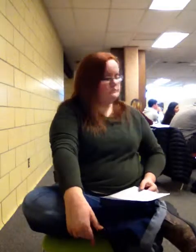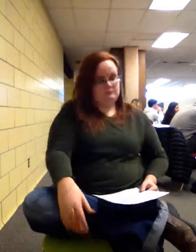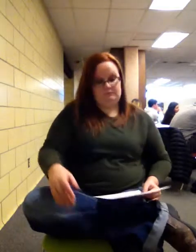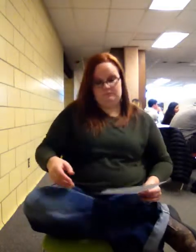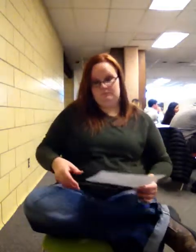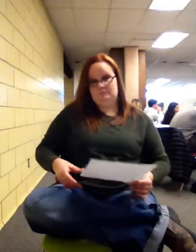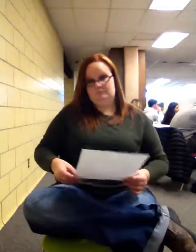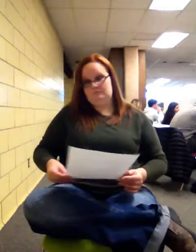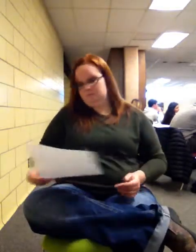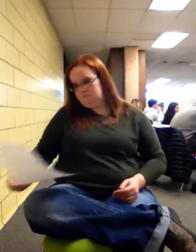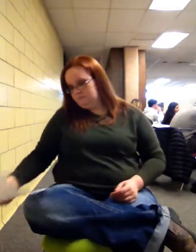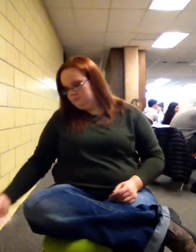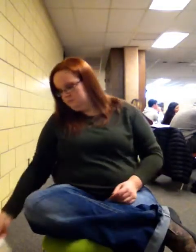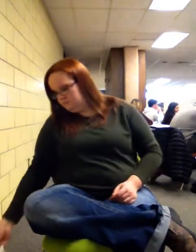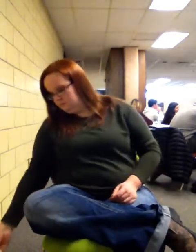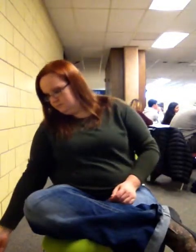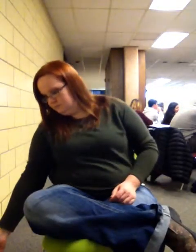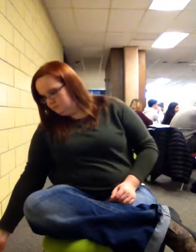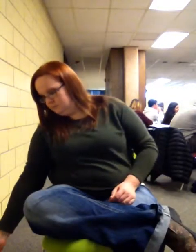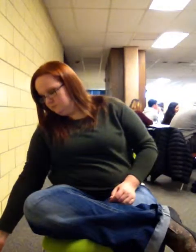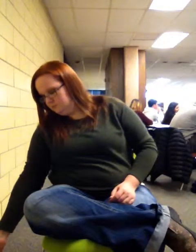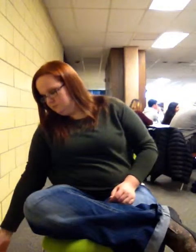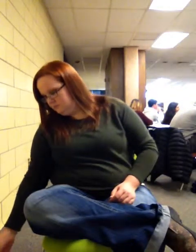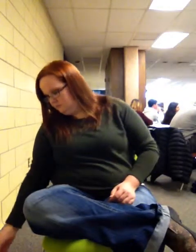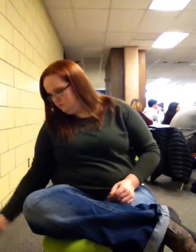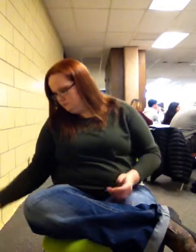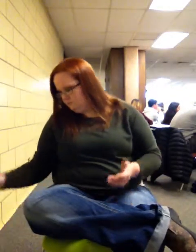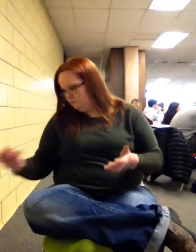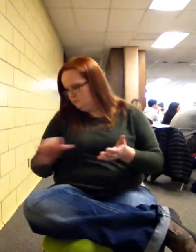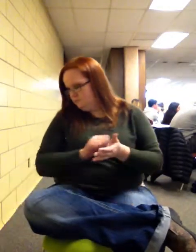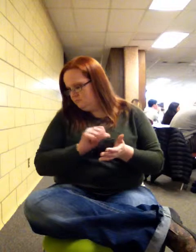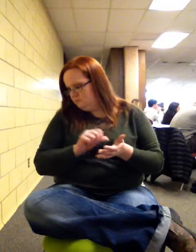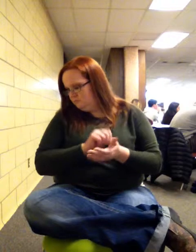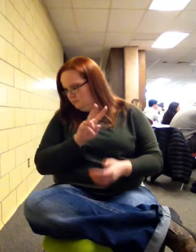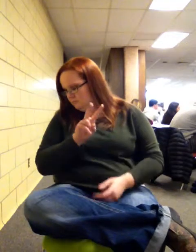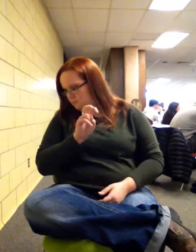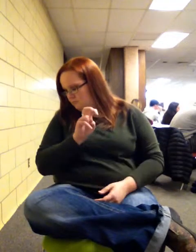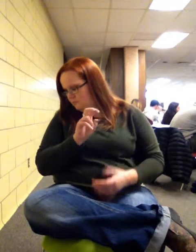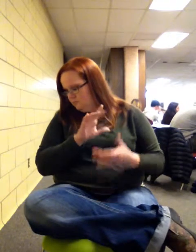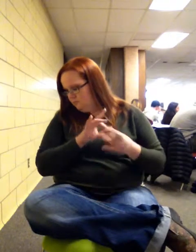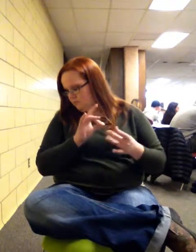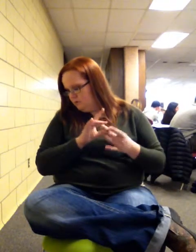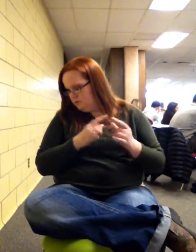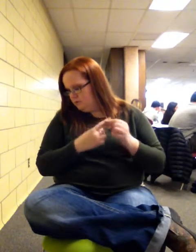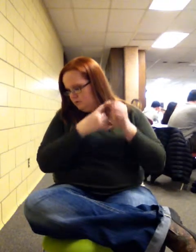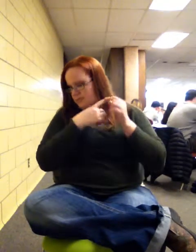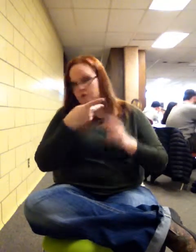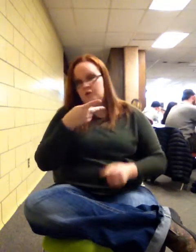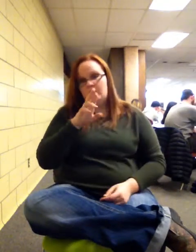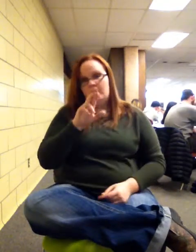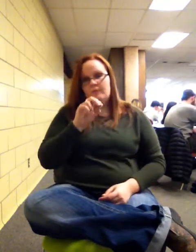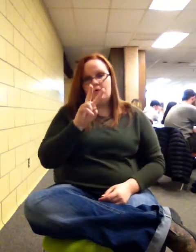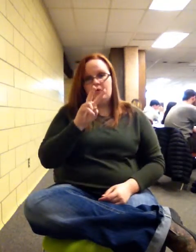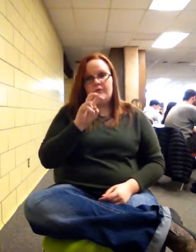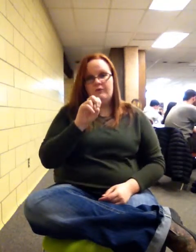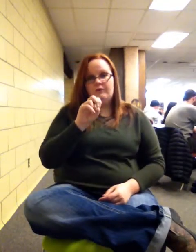Okay, on page 200, they mentioned some special provisions and covenants. You guys might want to just kind of read through some of that, but don't spend a lot of